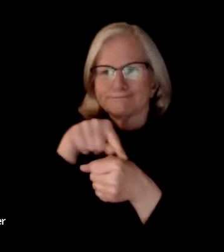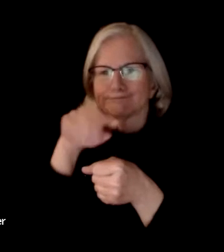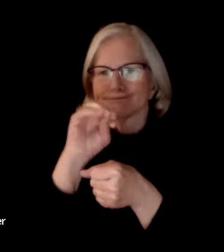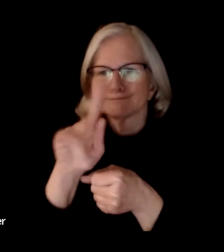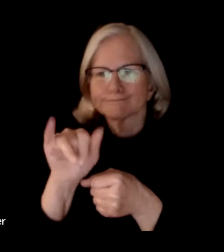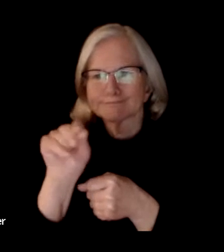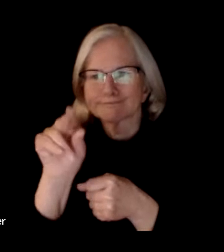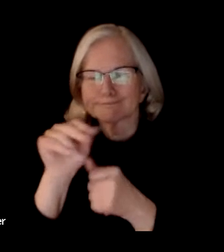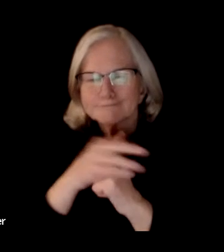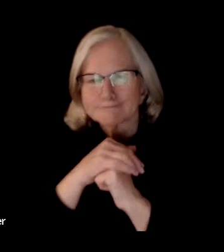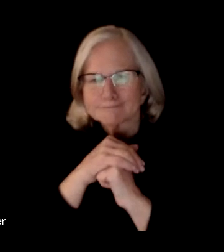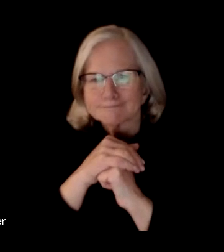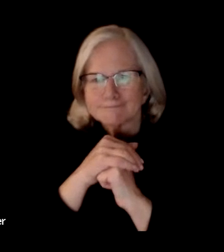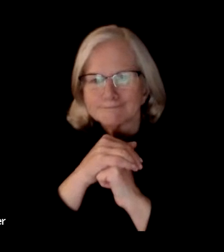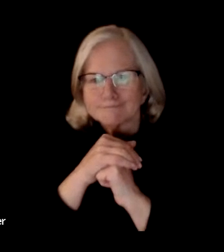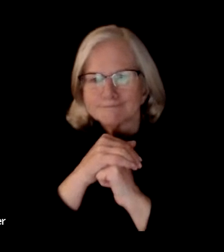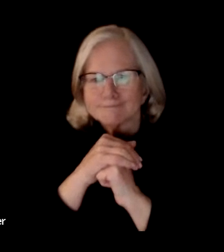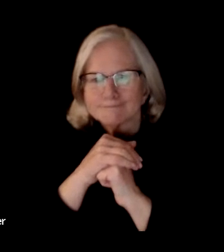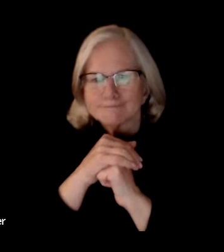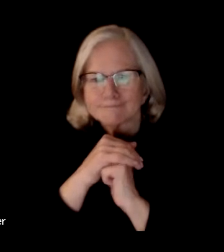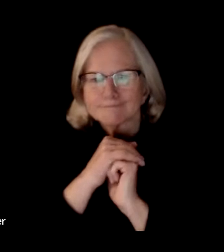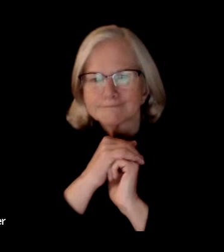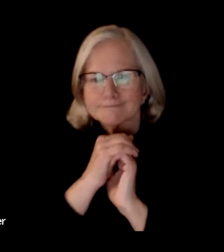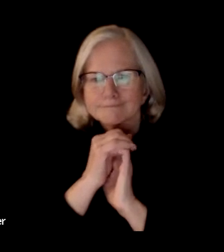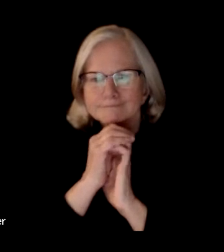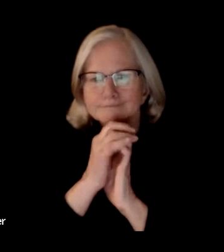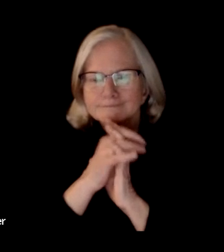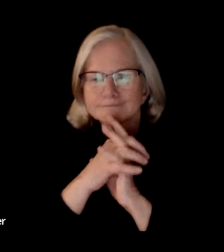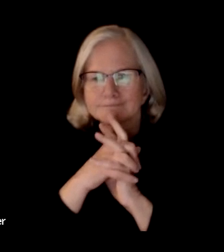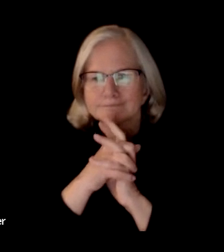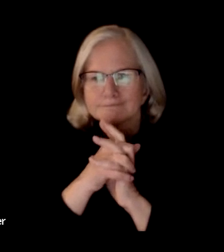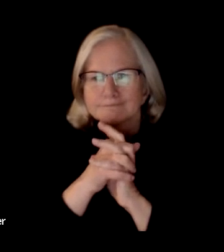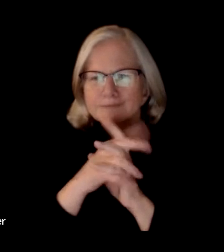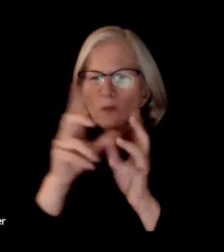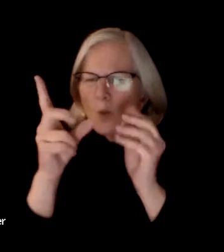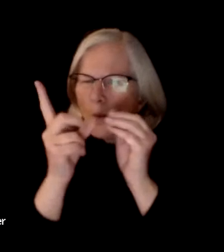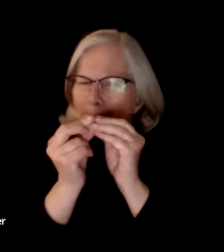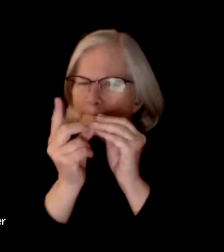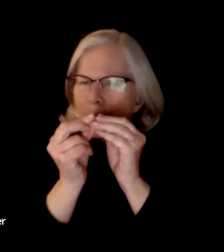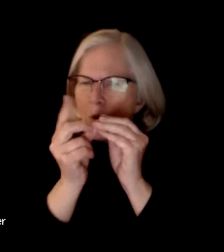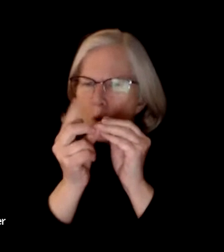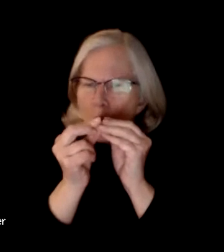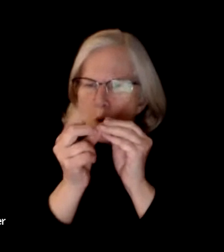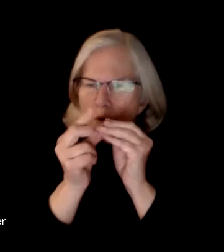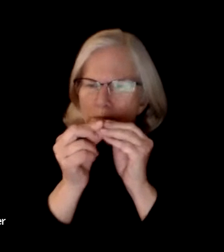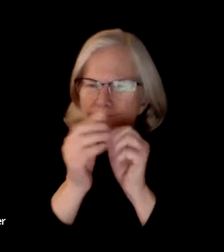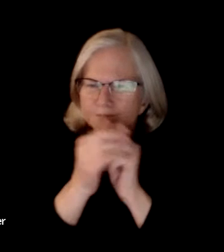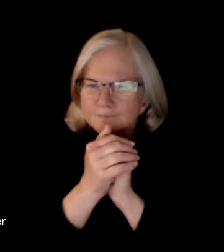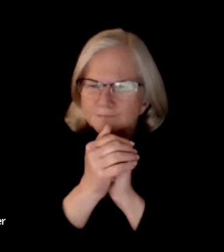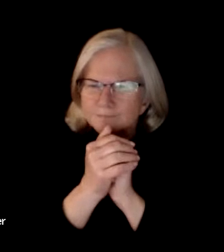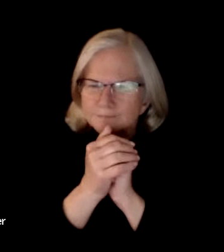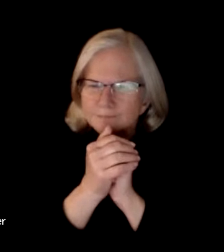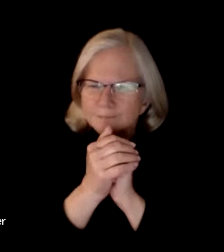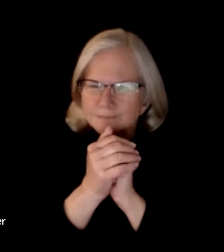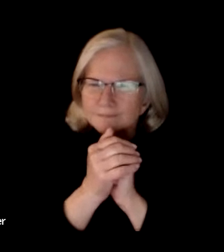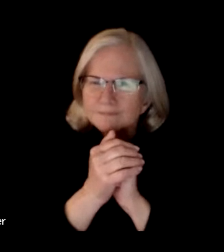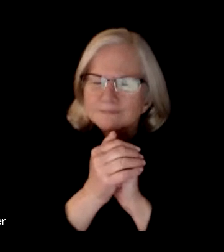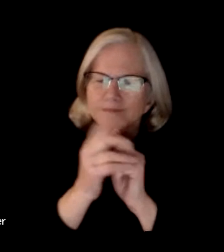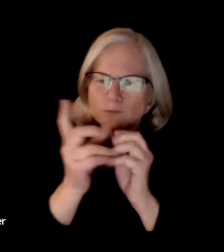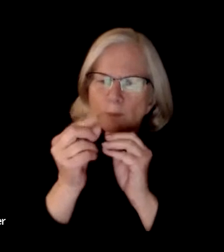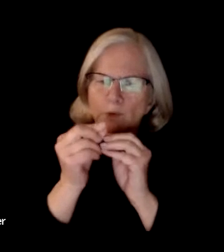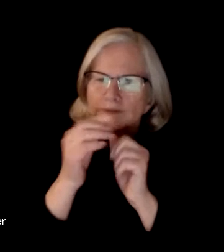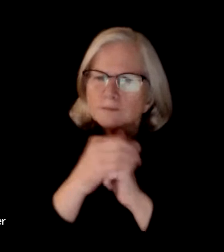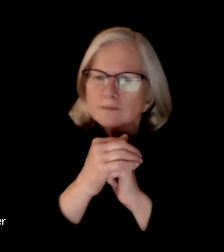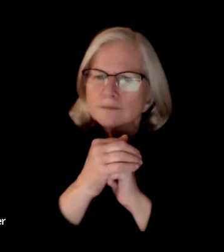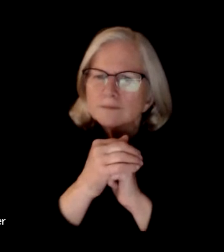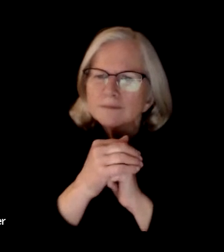Thanks. Right, that is all. Just Mike, just one further comment, and then we have to run. I know, but I think the governor